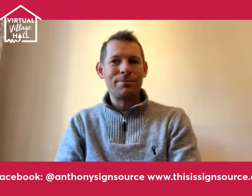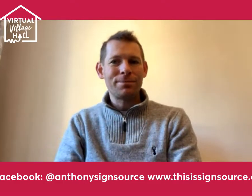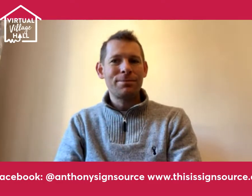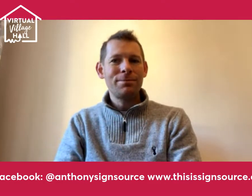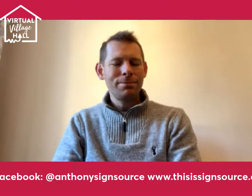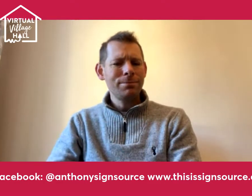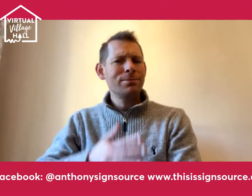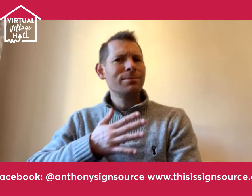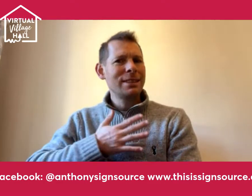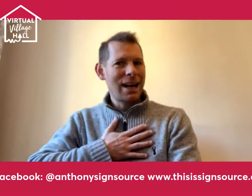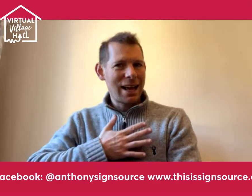Like,